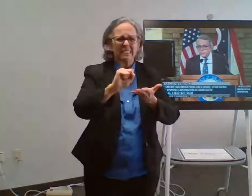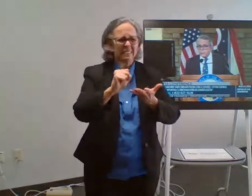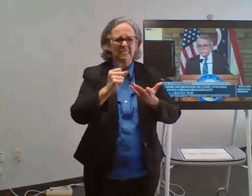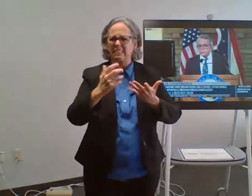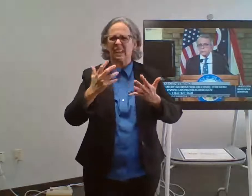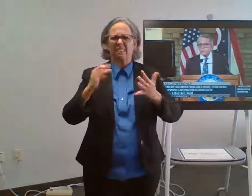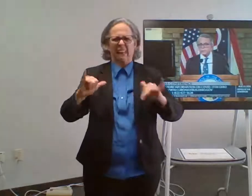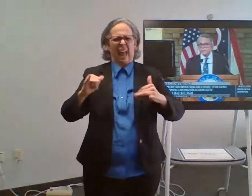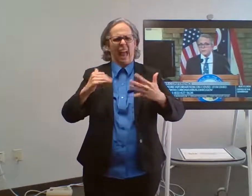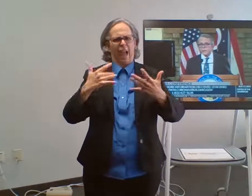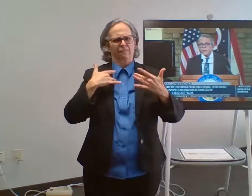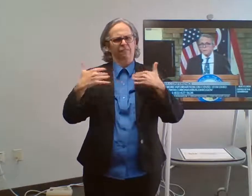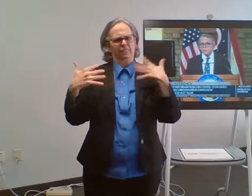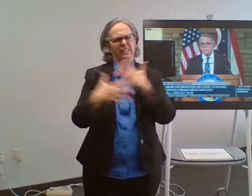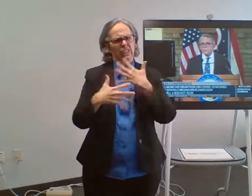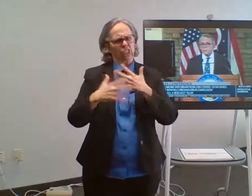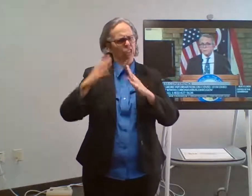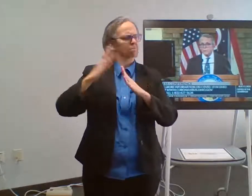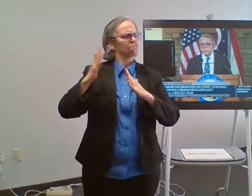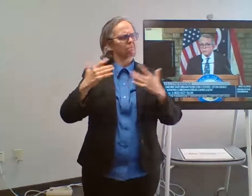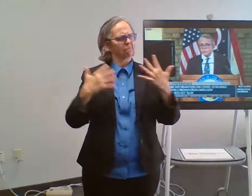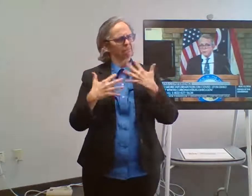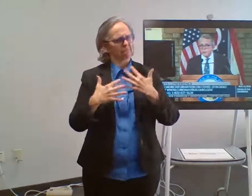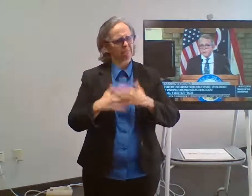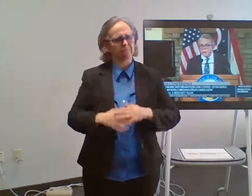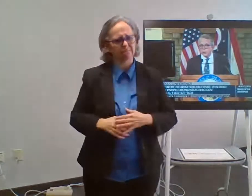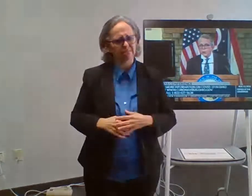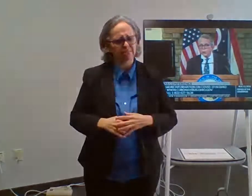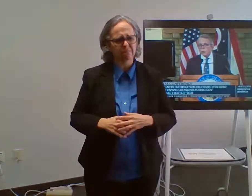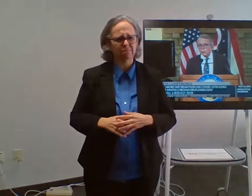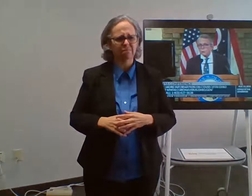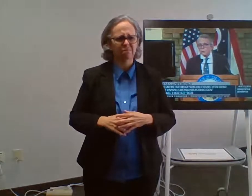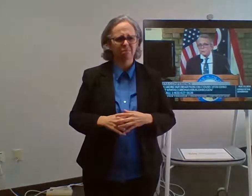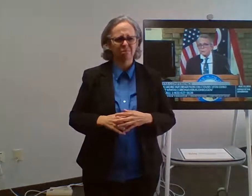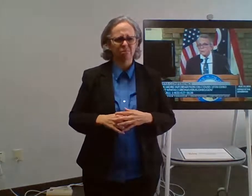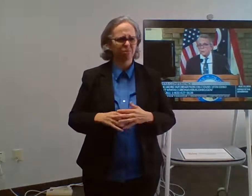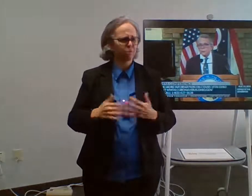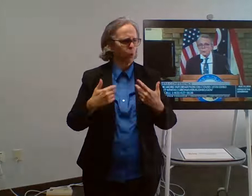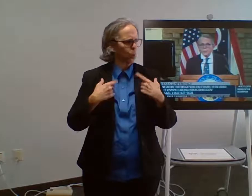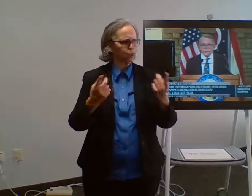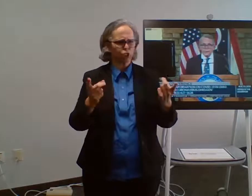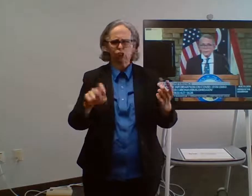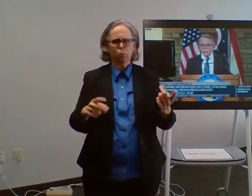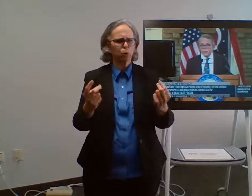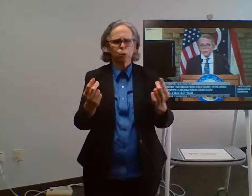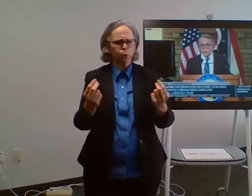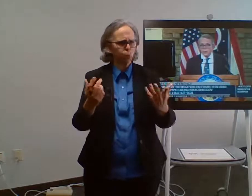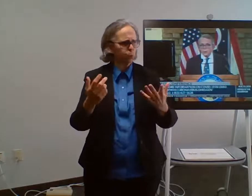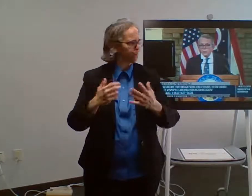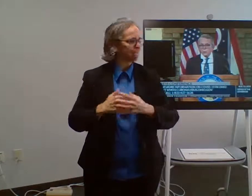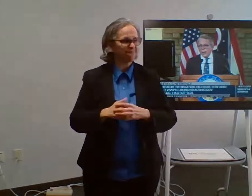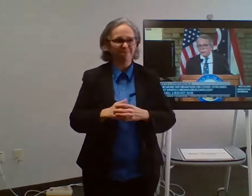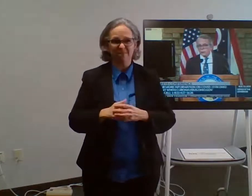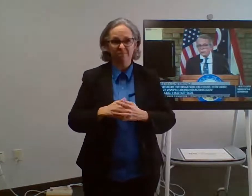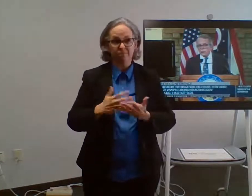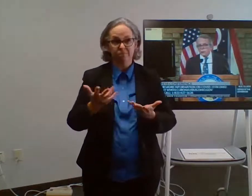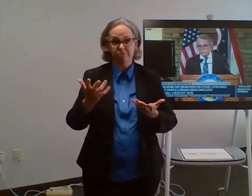These are big concerns. There should be a concern about where we're going to be in the state in regard to education. Look,